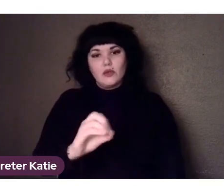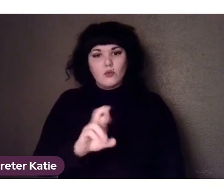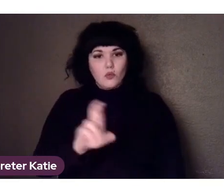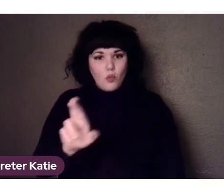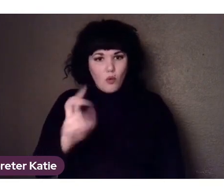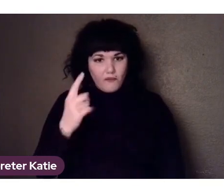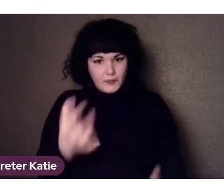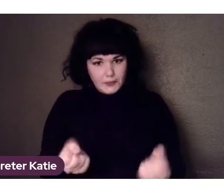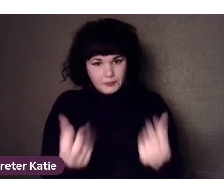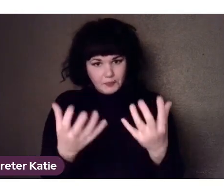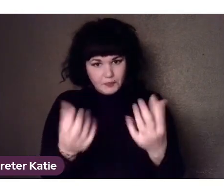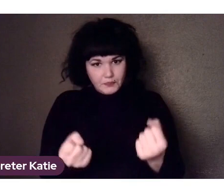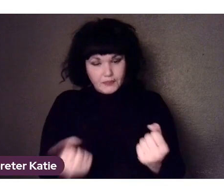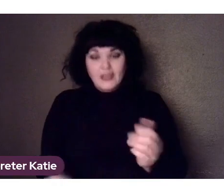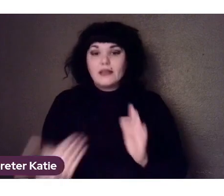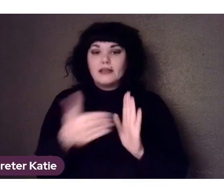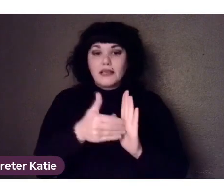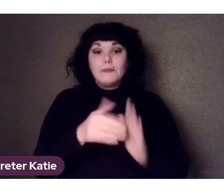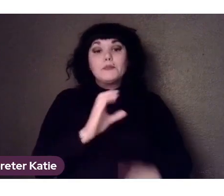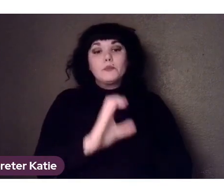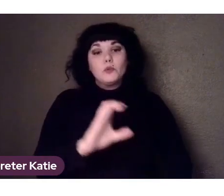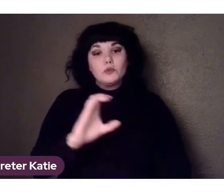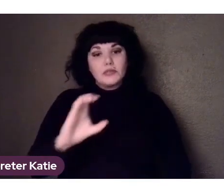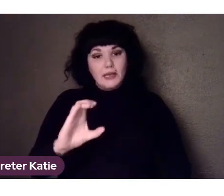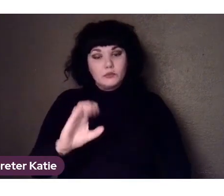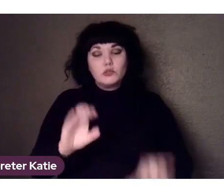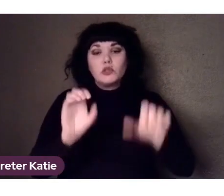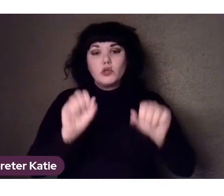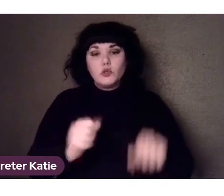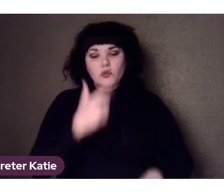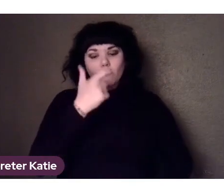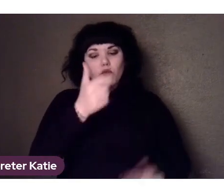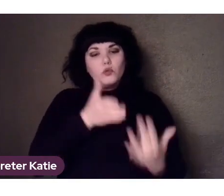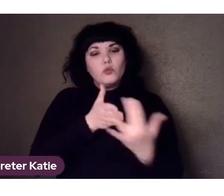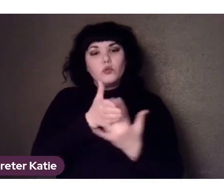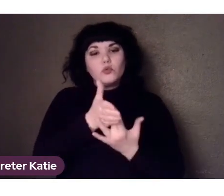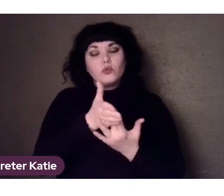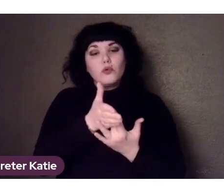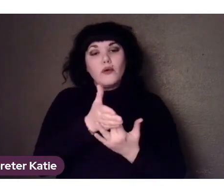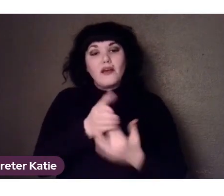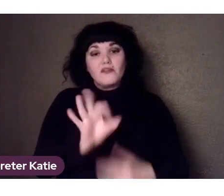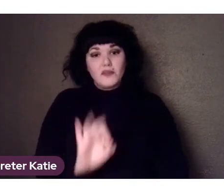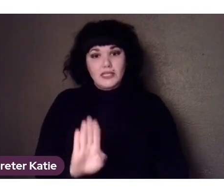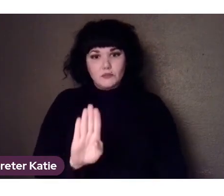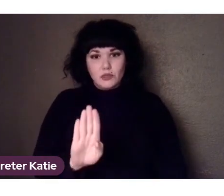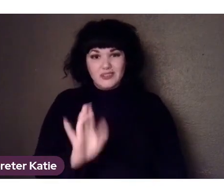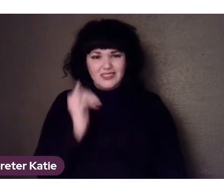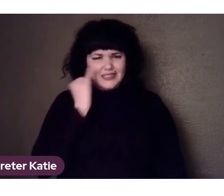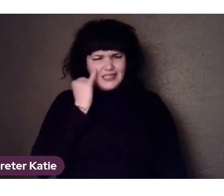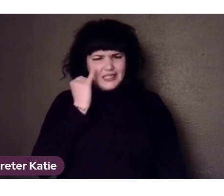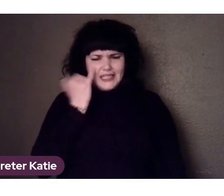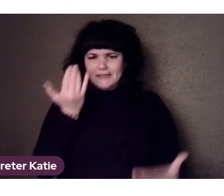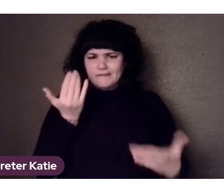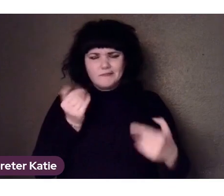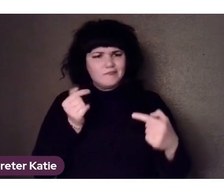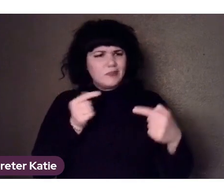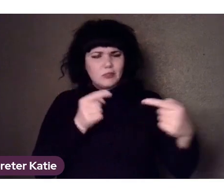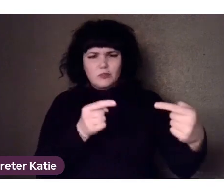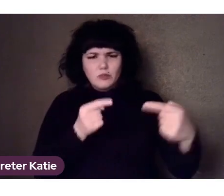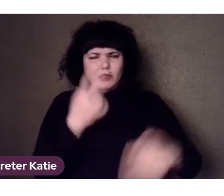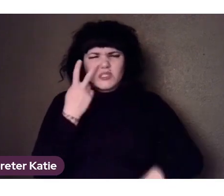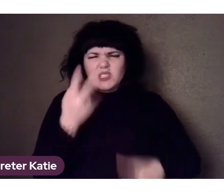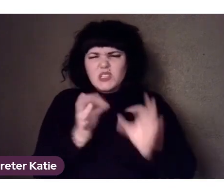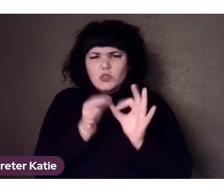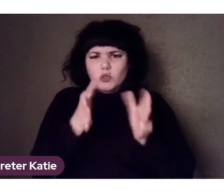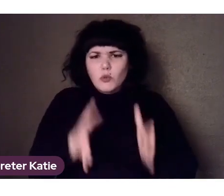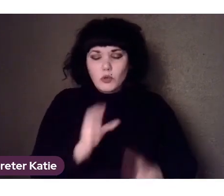And again, as I said, captions are available on Facebook. If at any point you have a hard time seeing the interpreter or reading the captions,